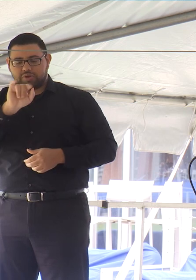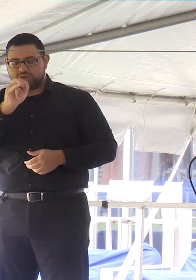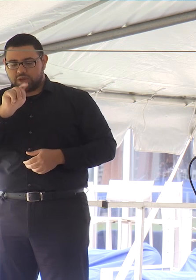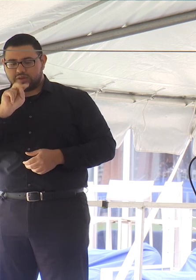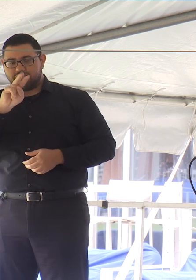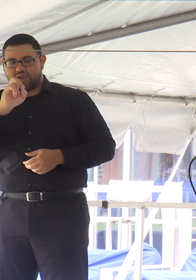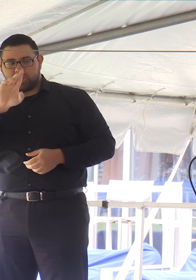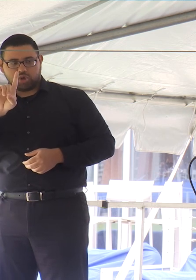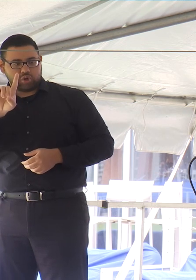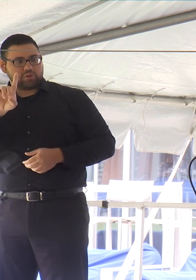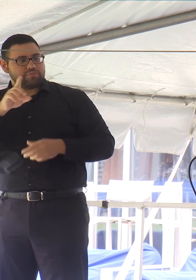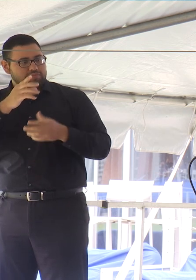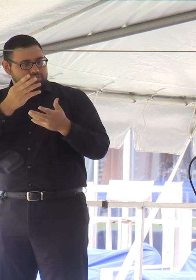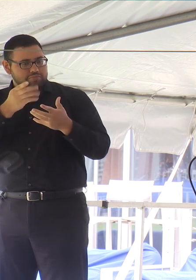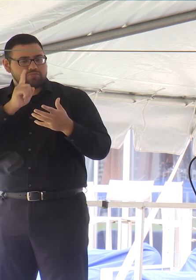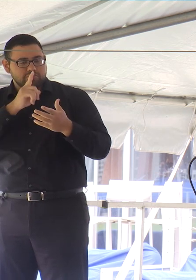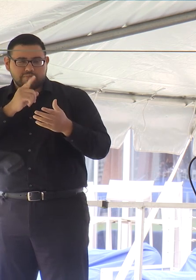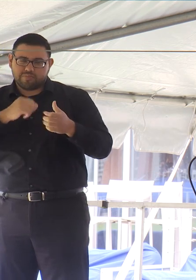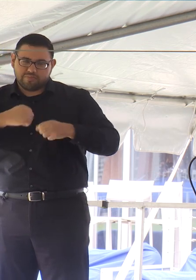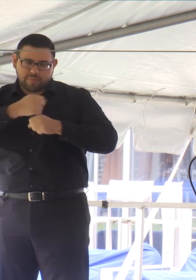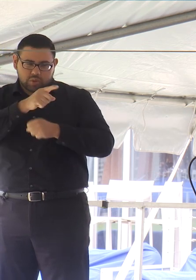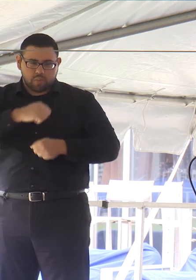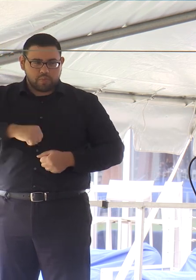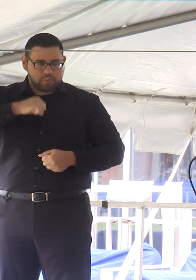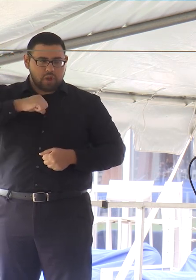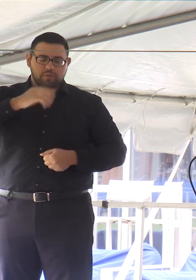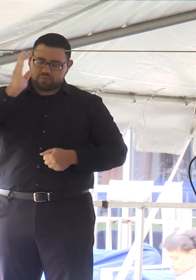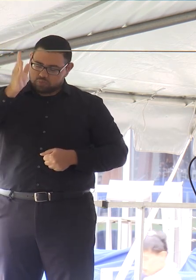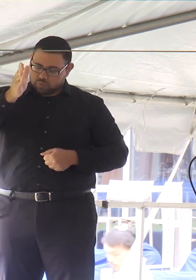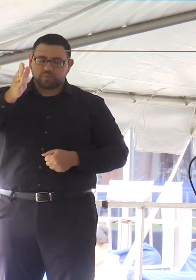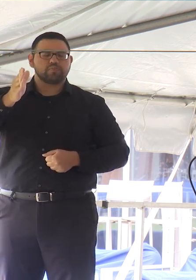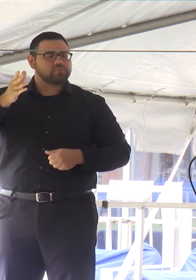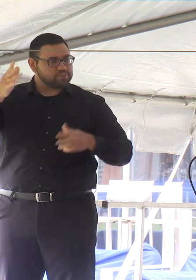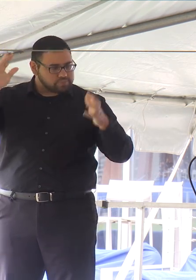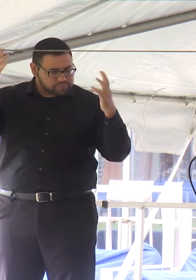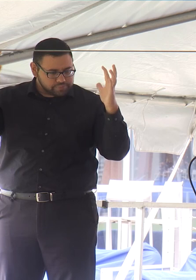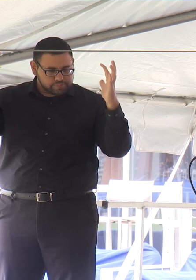Janet Vackar Stadium. We will make you proud. We will make you proud.